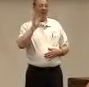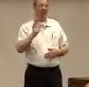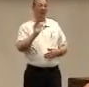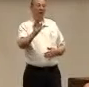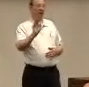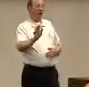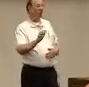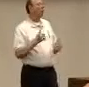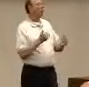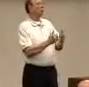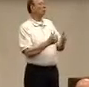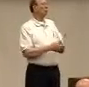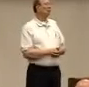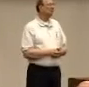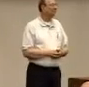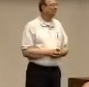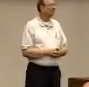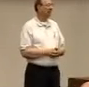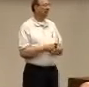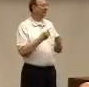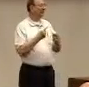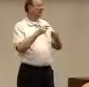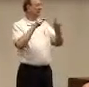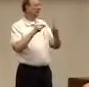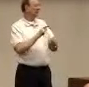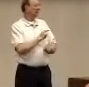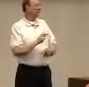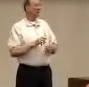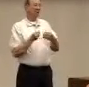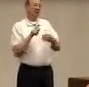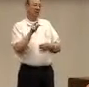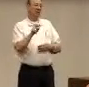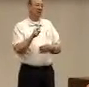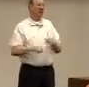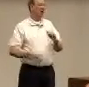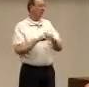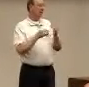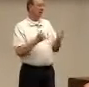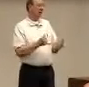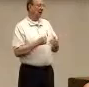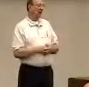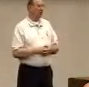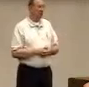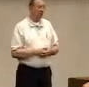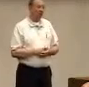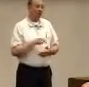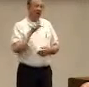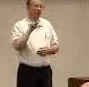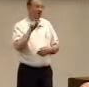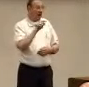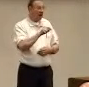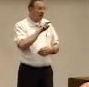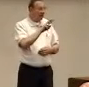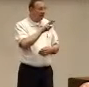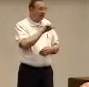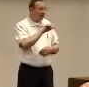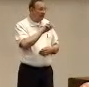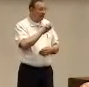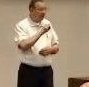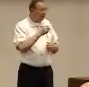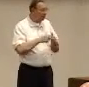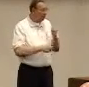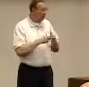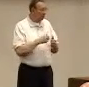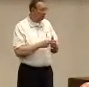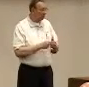well there. And I thank God for their approach there and the success that the Lord's given them up to this point.